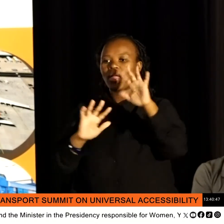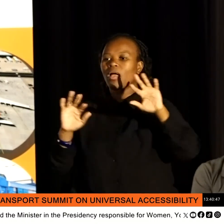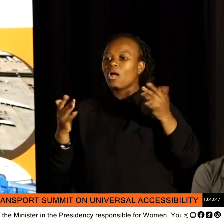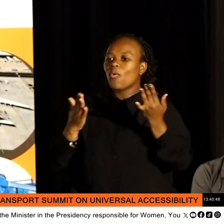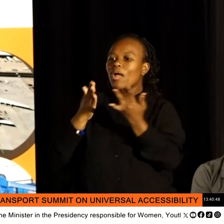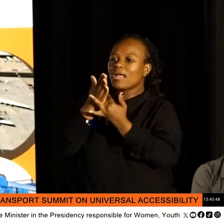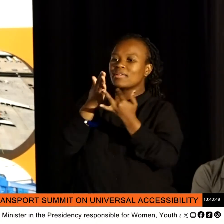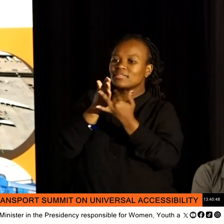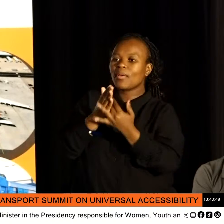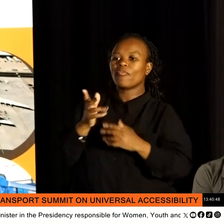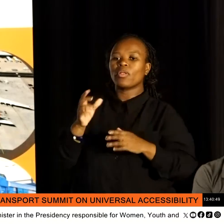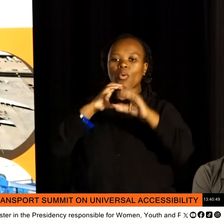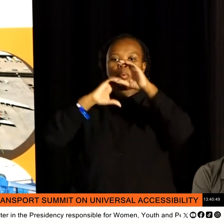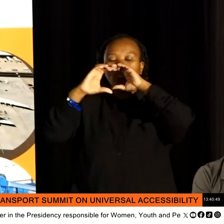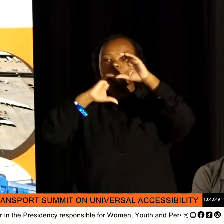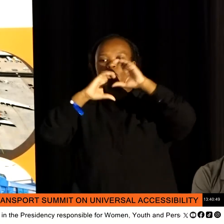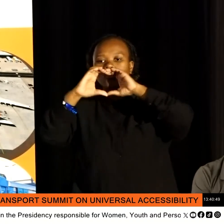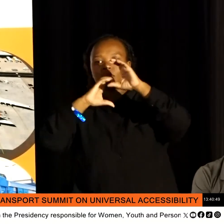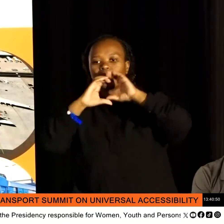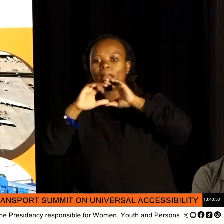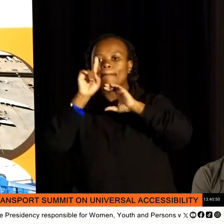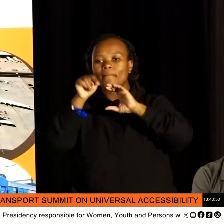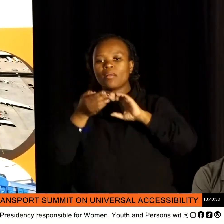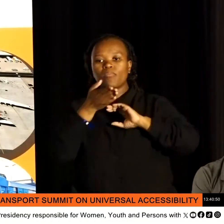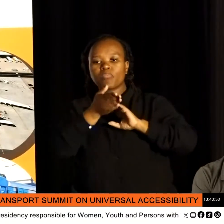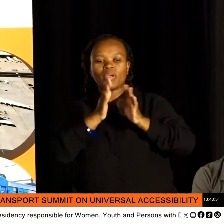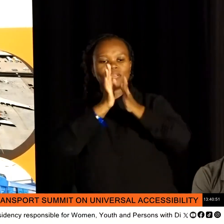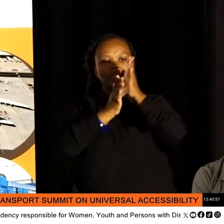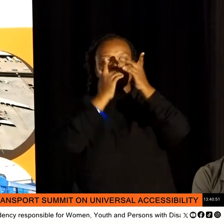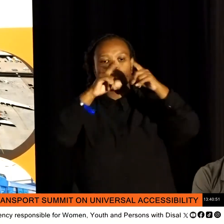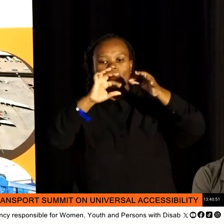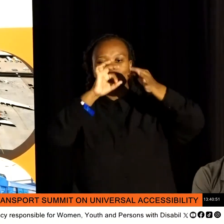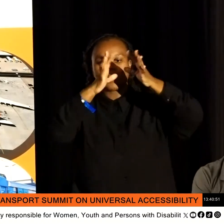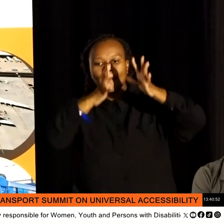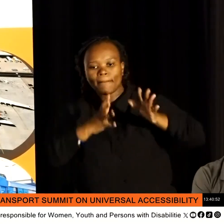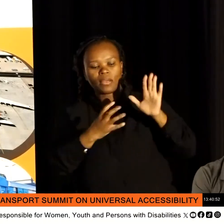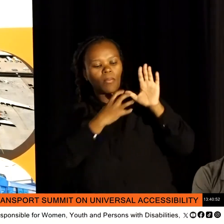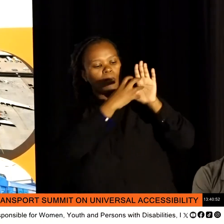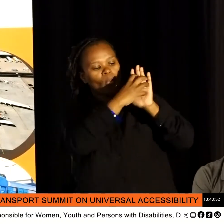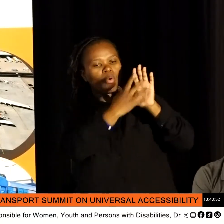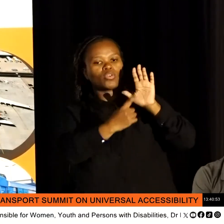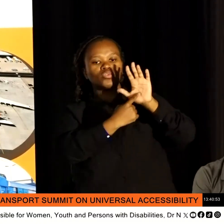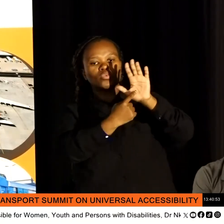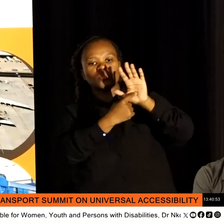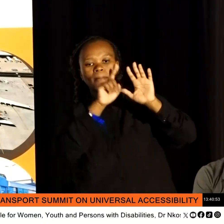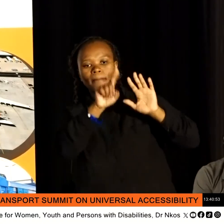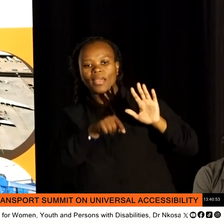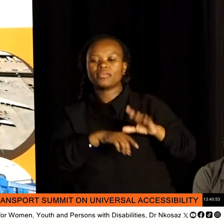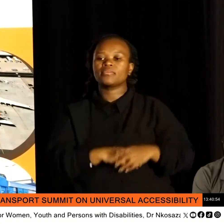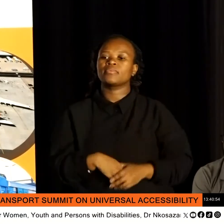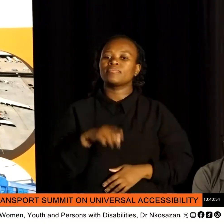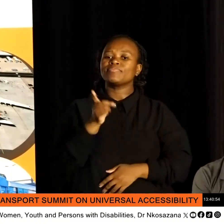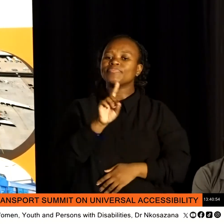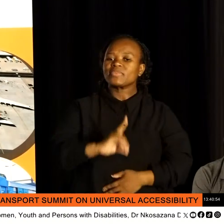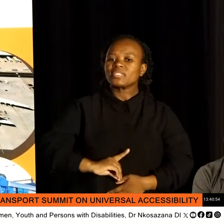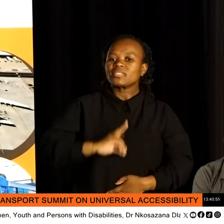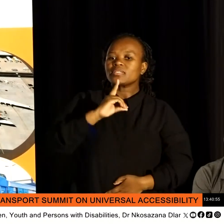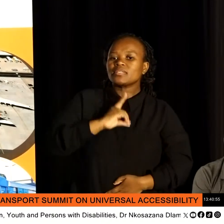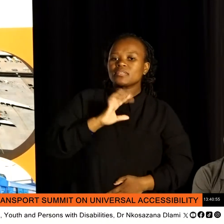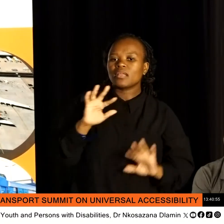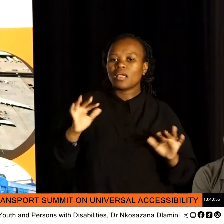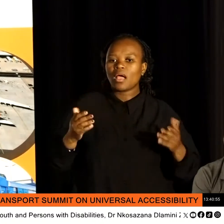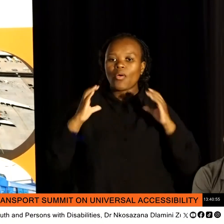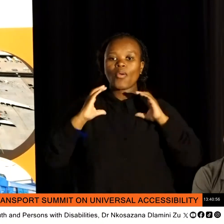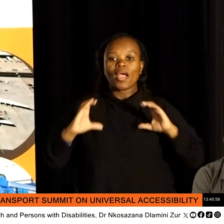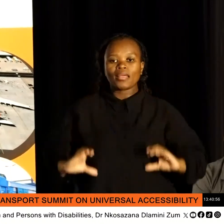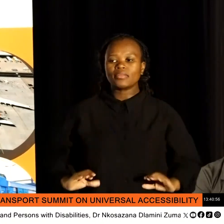communication methods such as sign language interpreters and visual notifications. Equitable and dignified access to customer service